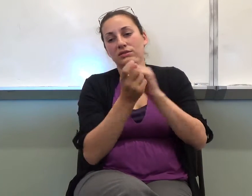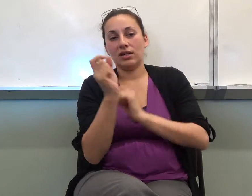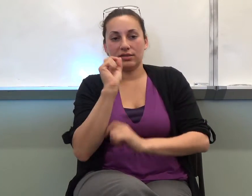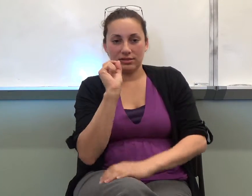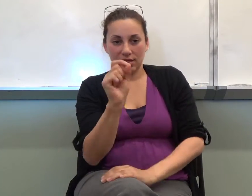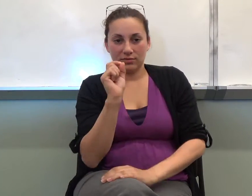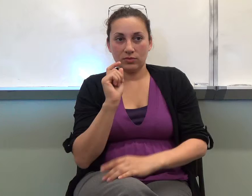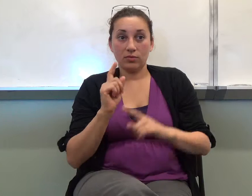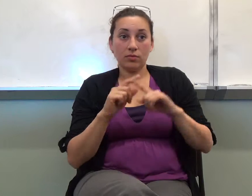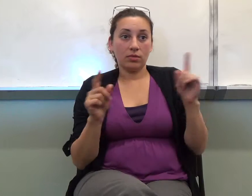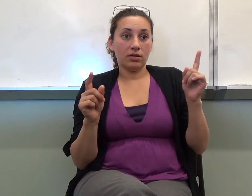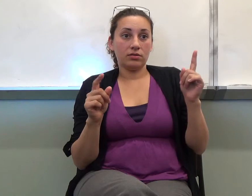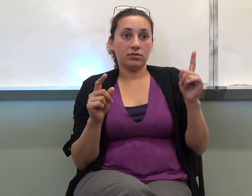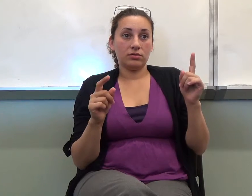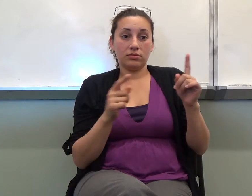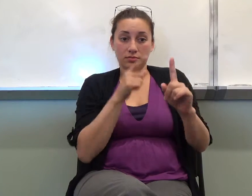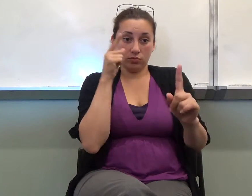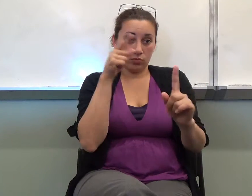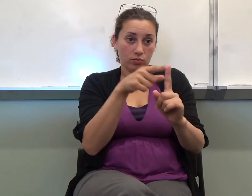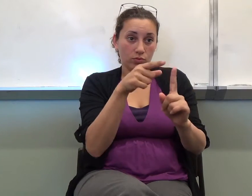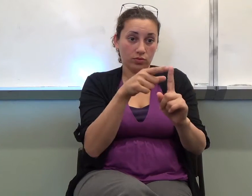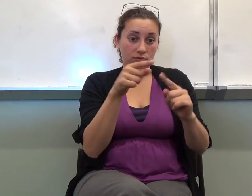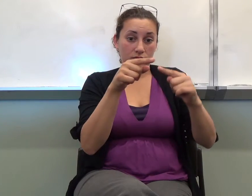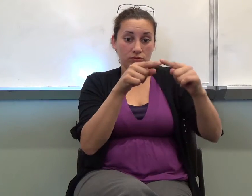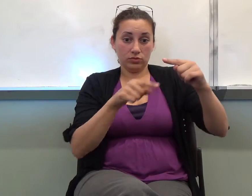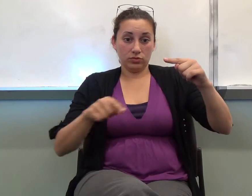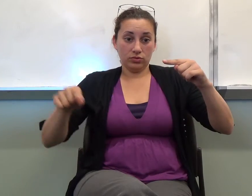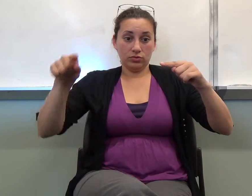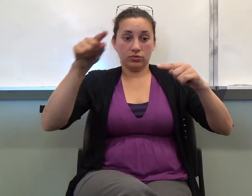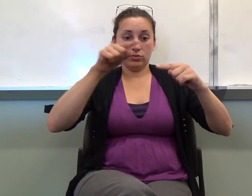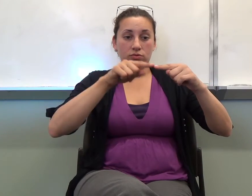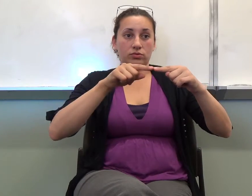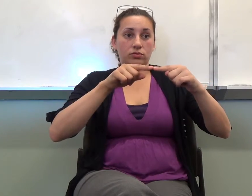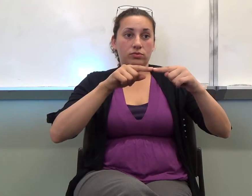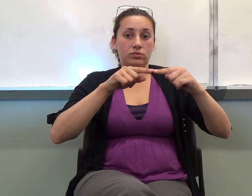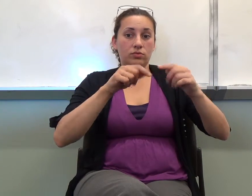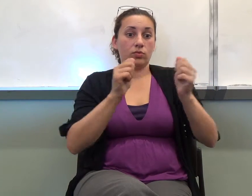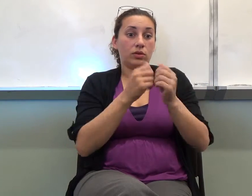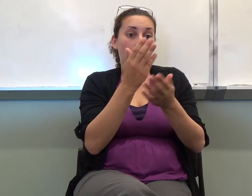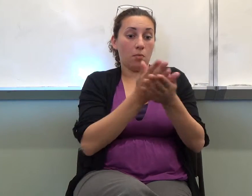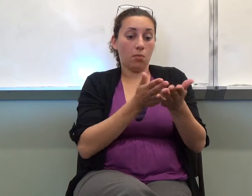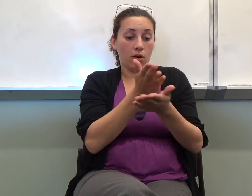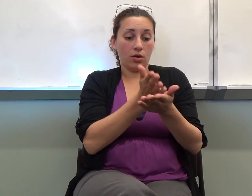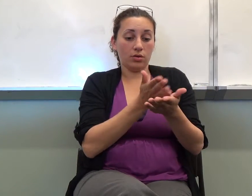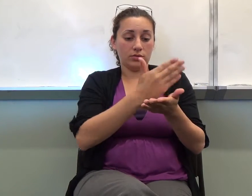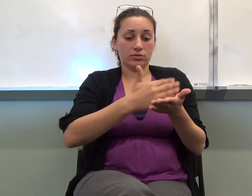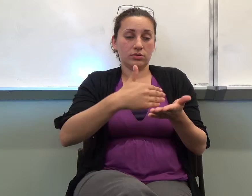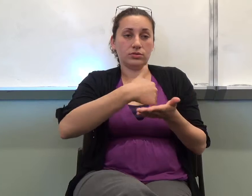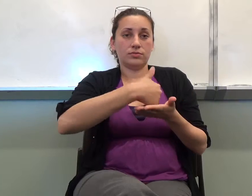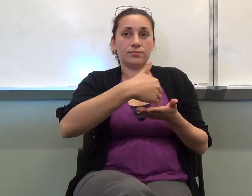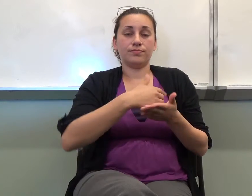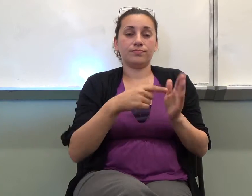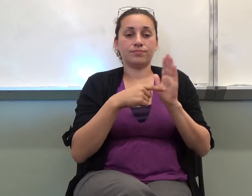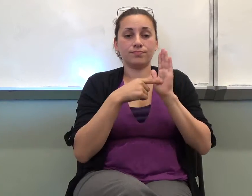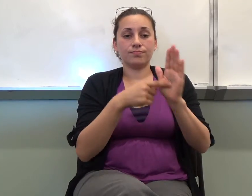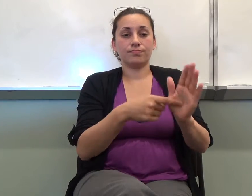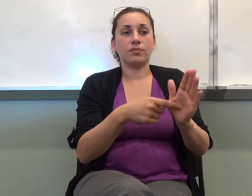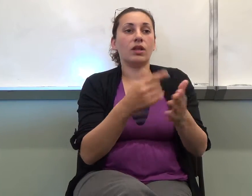whole idea of the circle with sectors or pieces of pie representing certain fractions of the